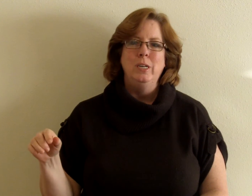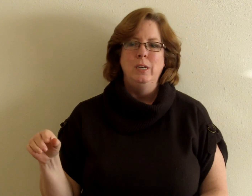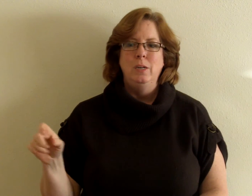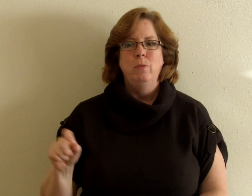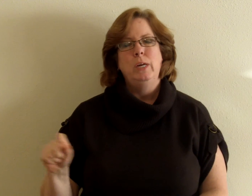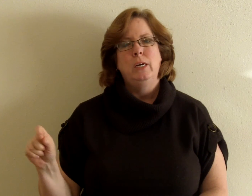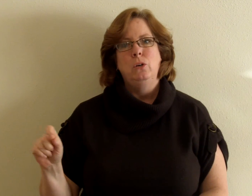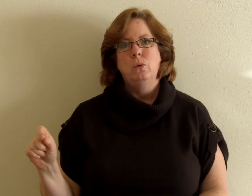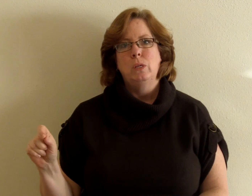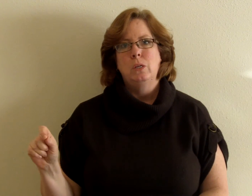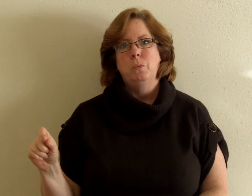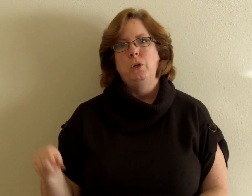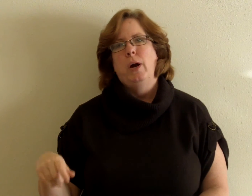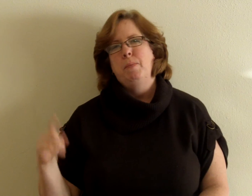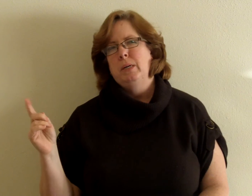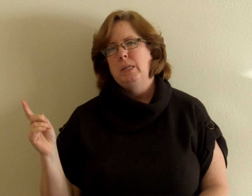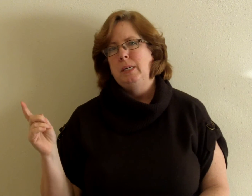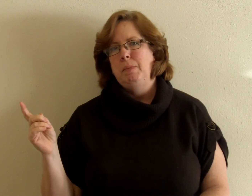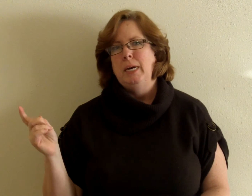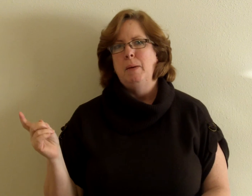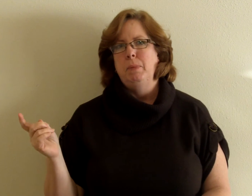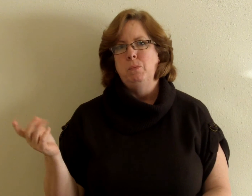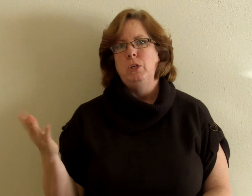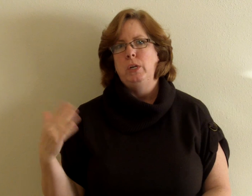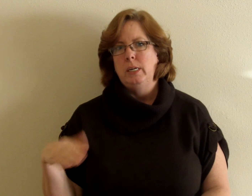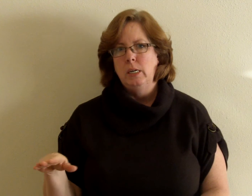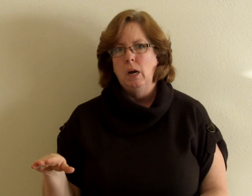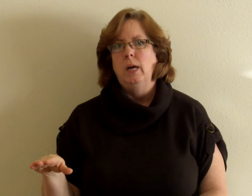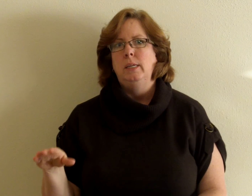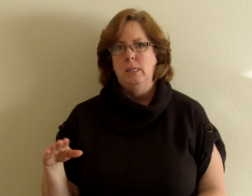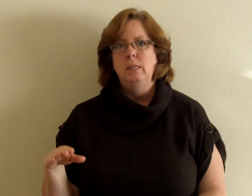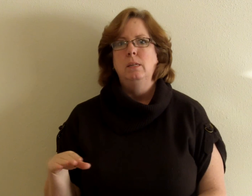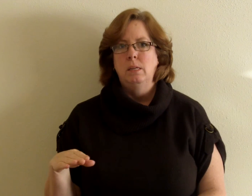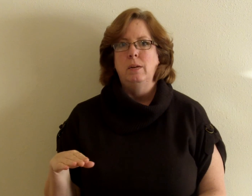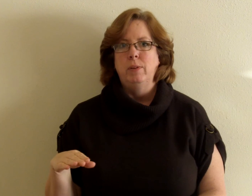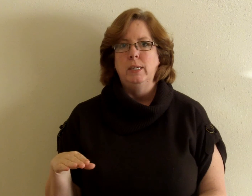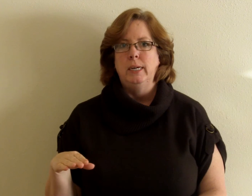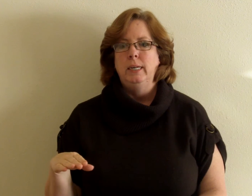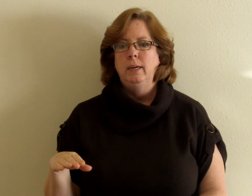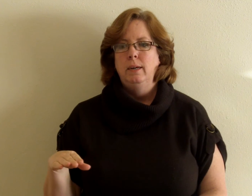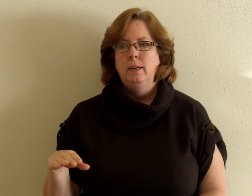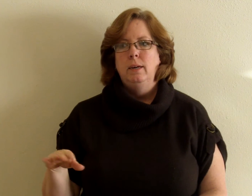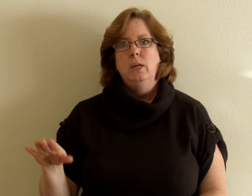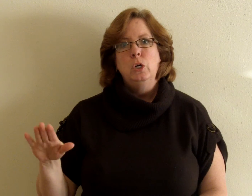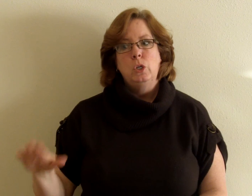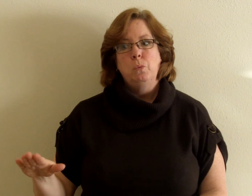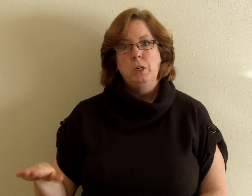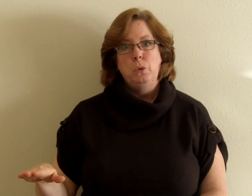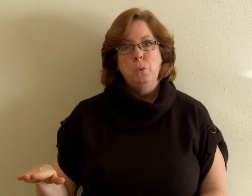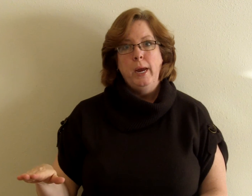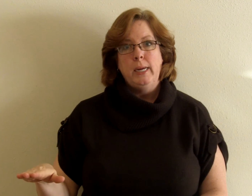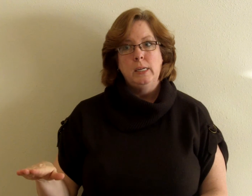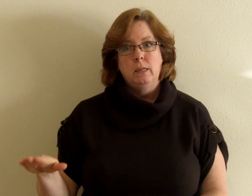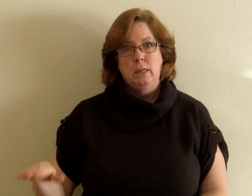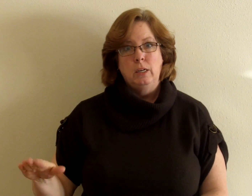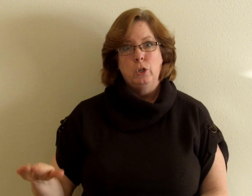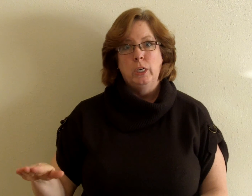need to have taken notes as to when your eyebrows need to be up and when you need to nod and stuff like that. So what you write, you're going to